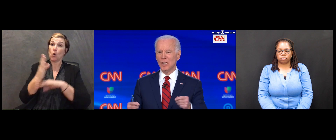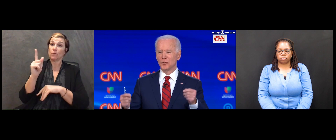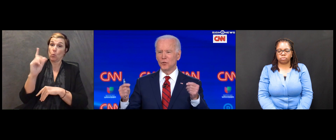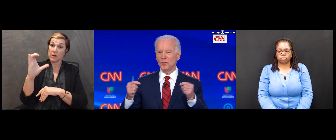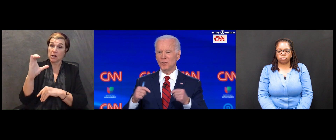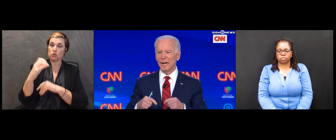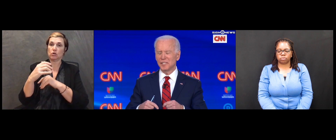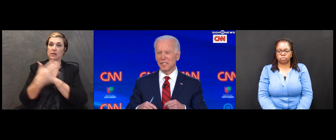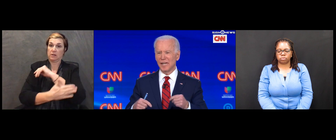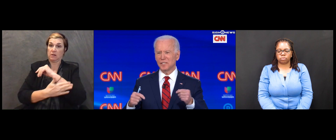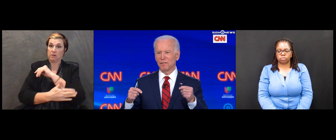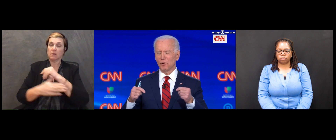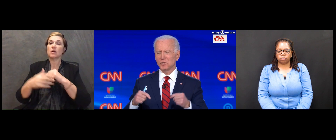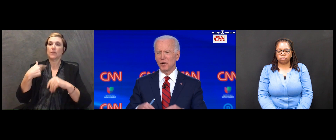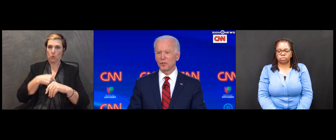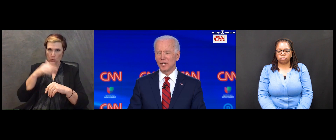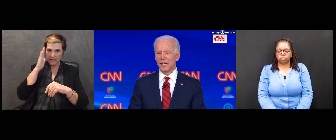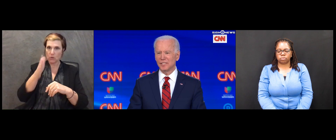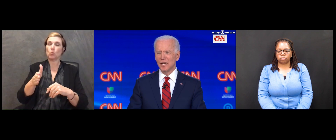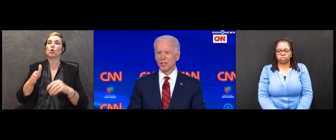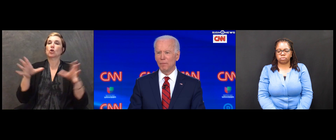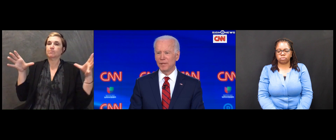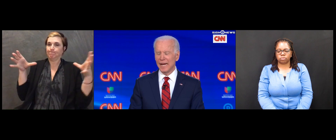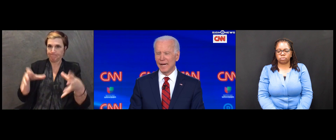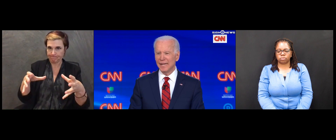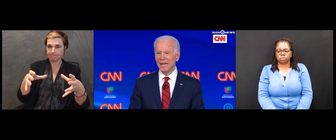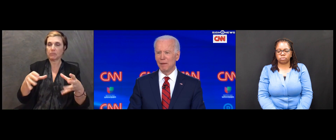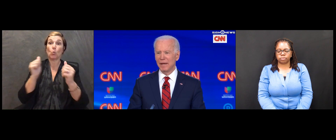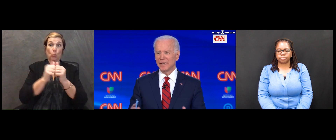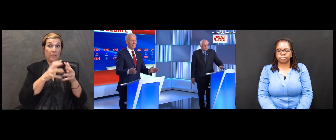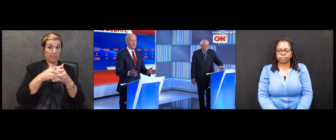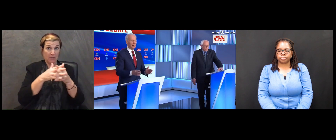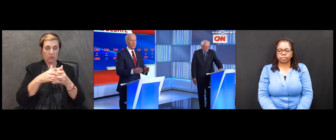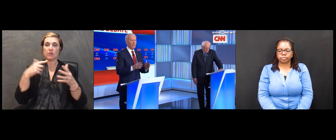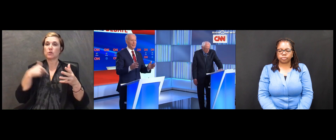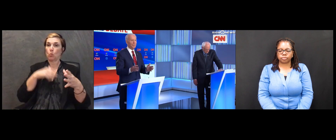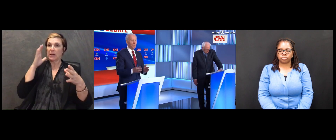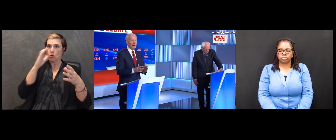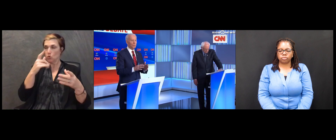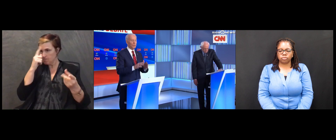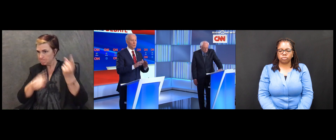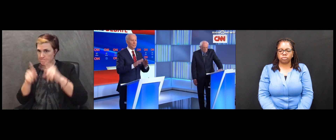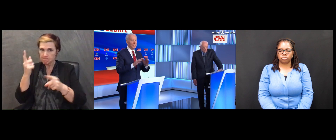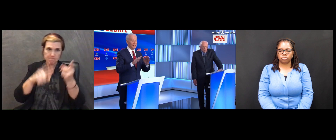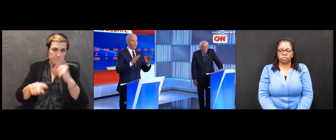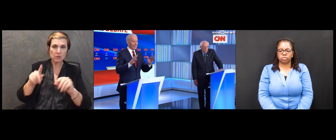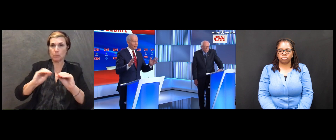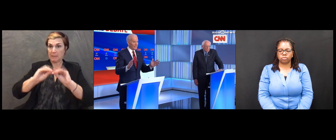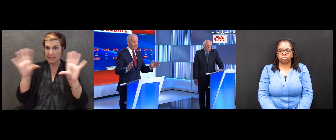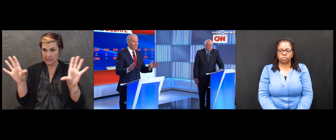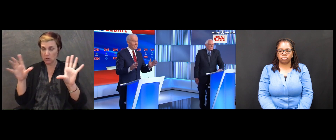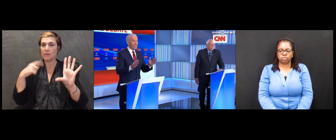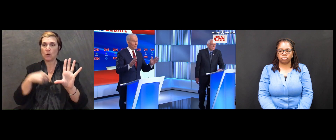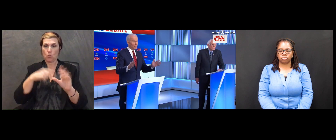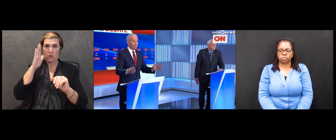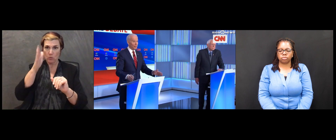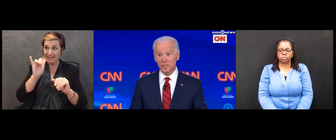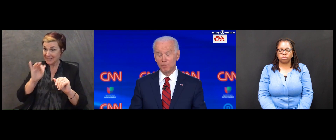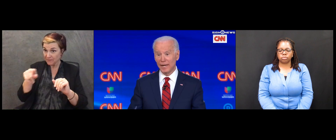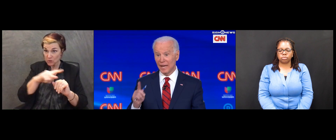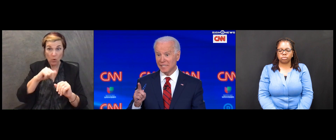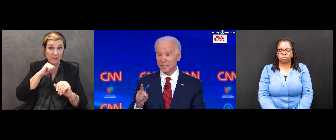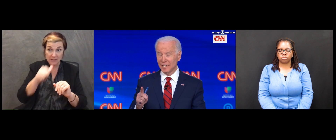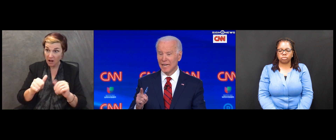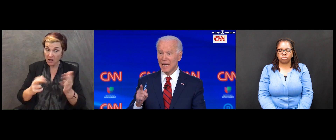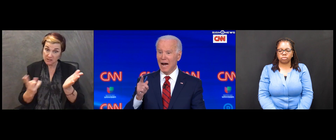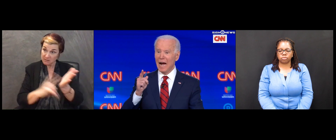polluters to the United States in the first 100 days to up the ante and make it clear that, in fact, we would, in fact, if they didn't, there'd be a price to